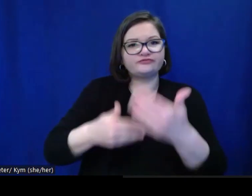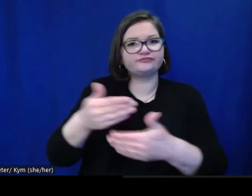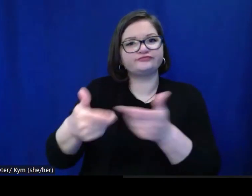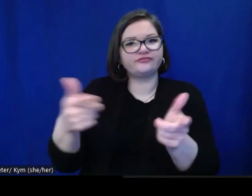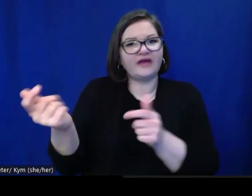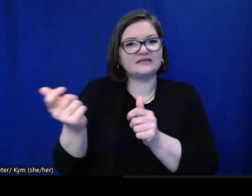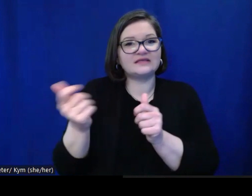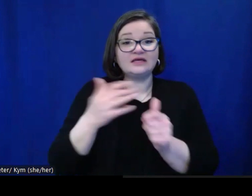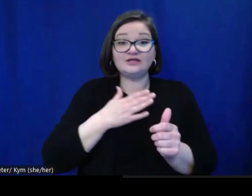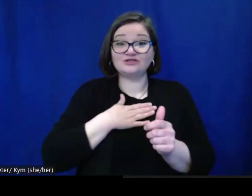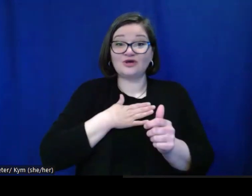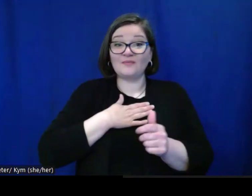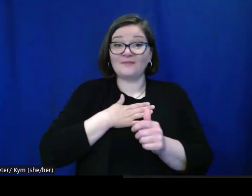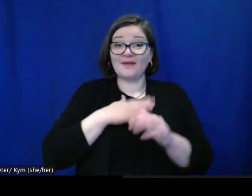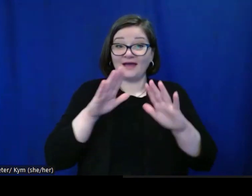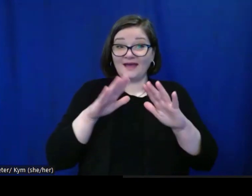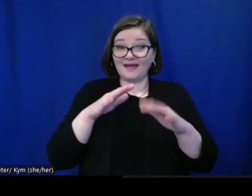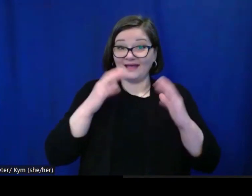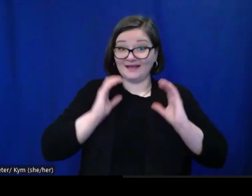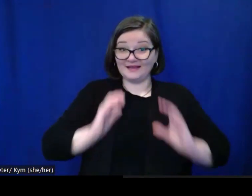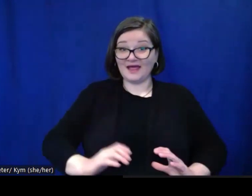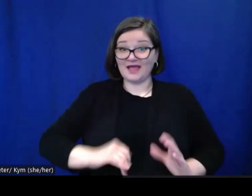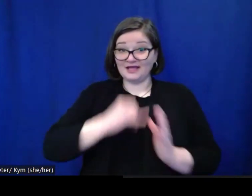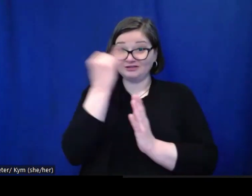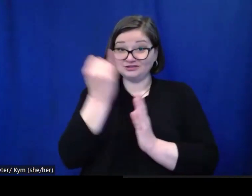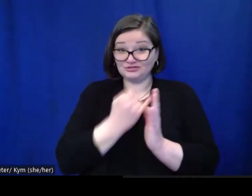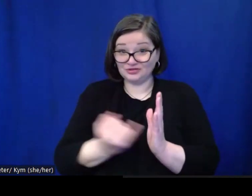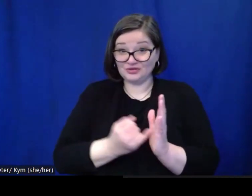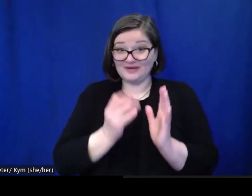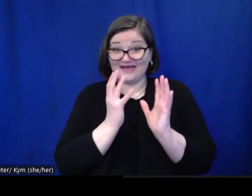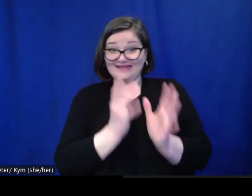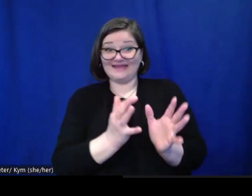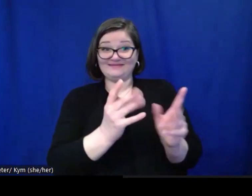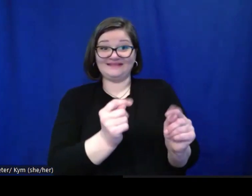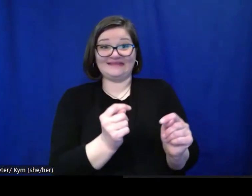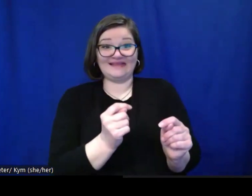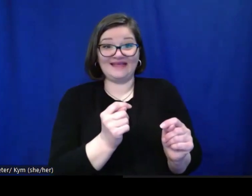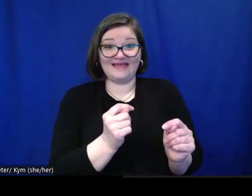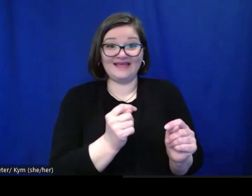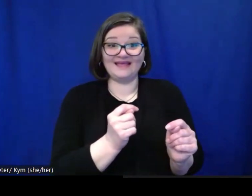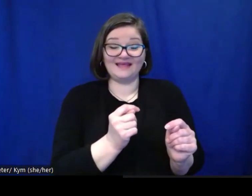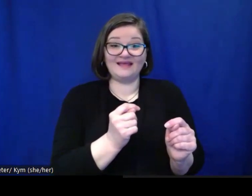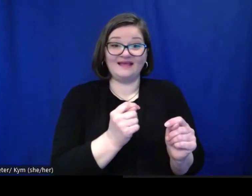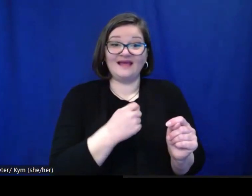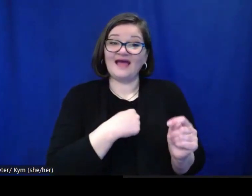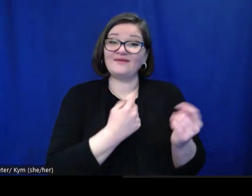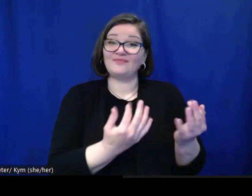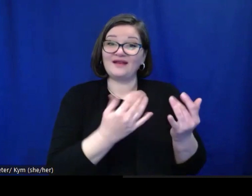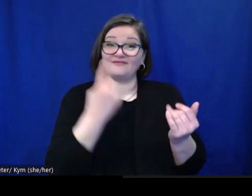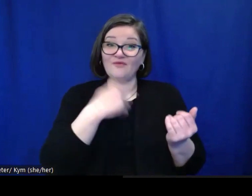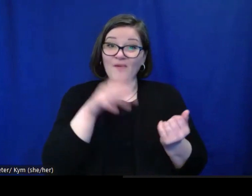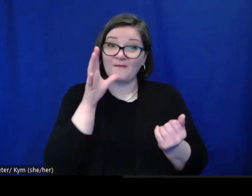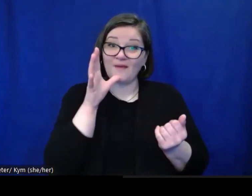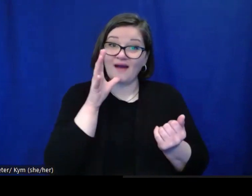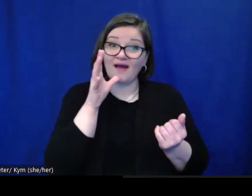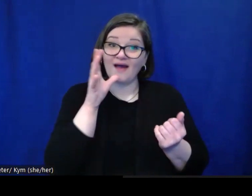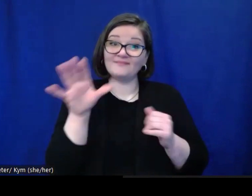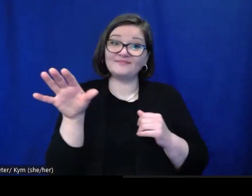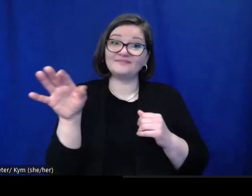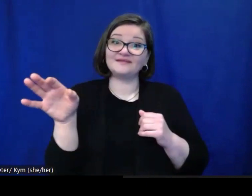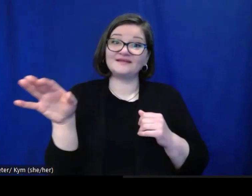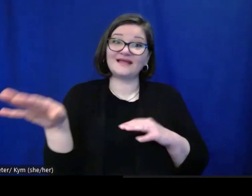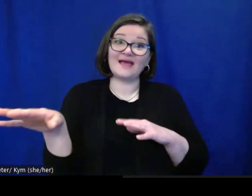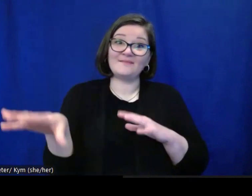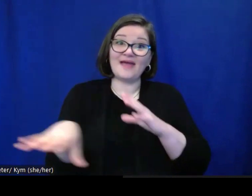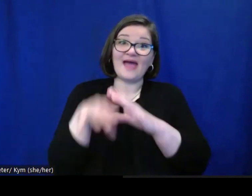My client actually drew this, so I left it on. I was waiting for mom to come out of the bathroom. I thought